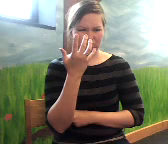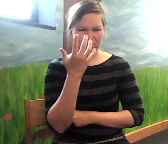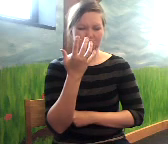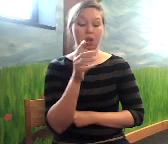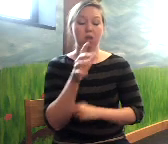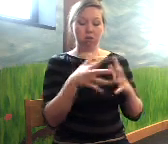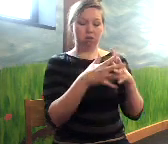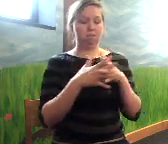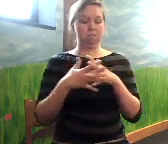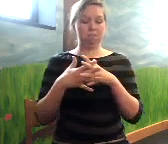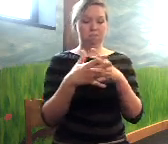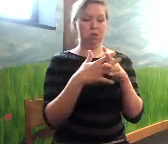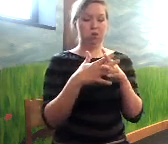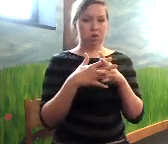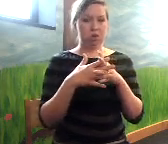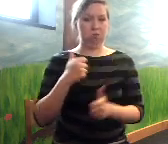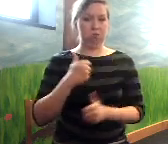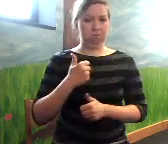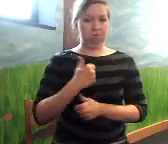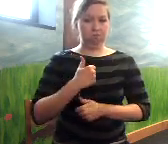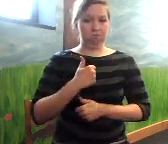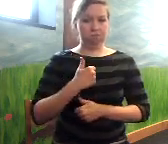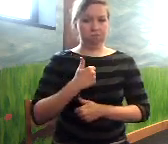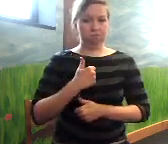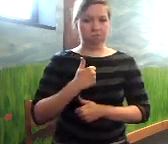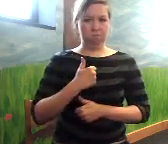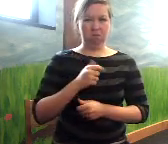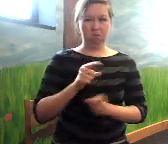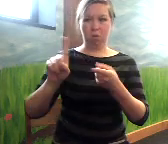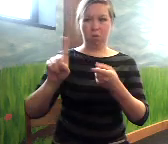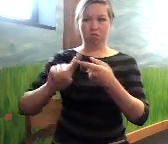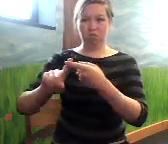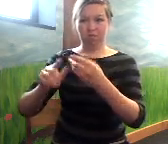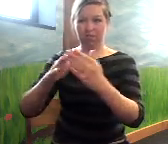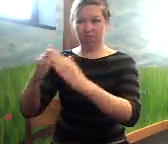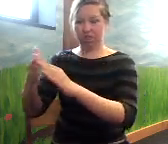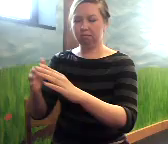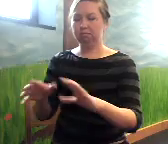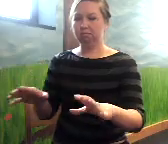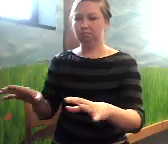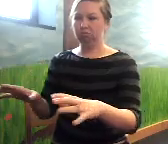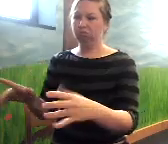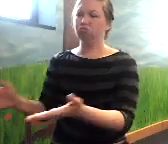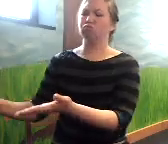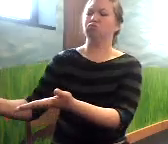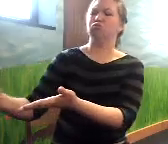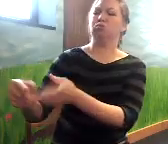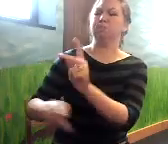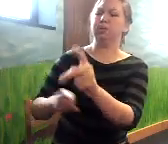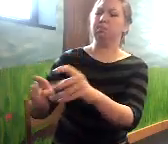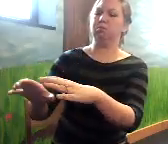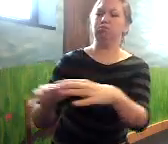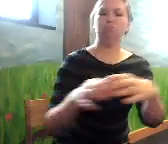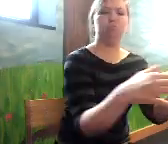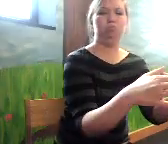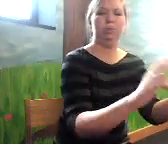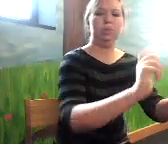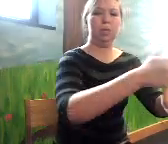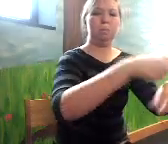them from the communist forces in the area, and it'd be easier to watch over them if they relocated them to